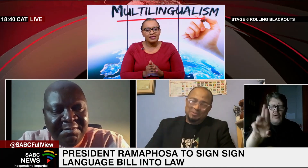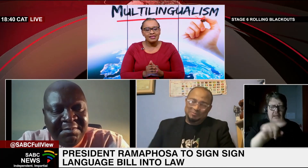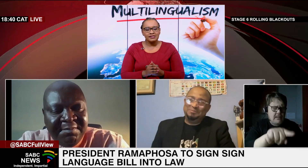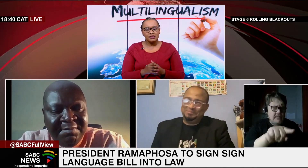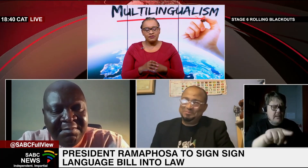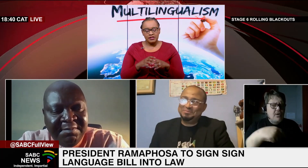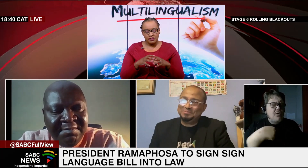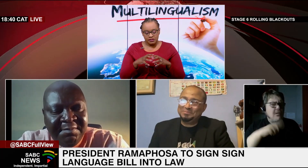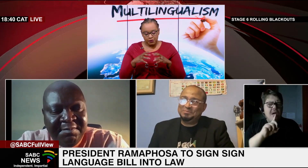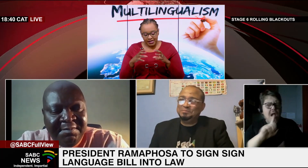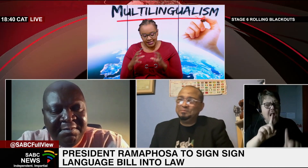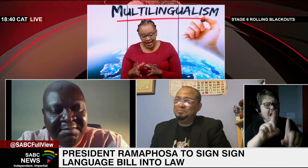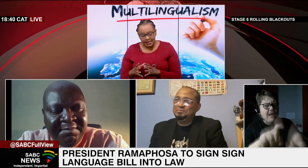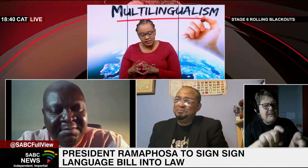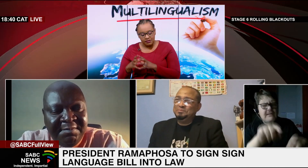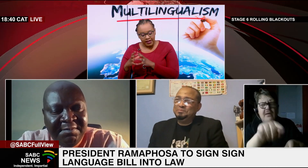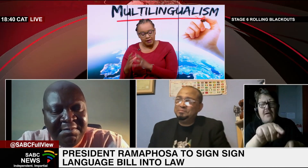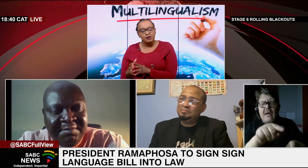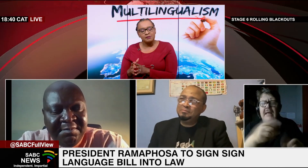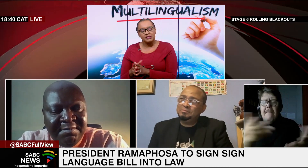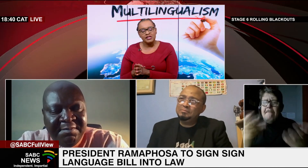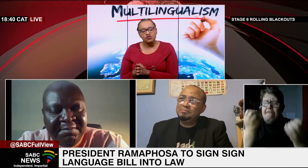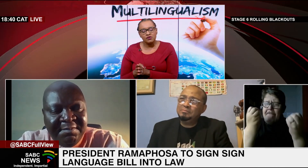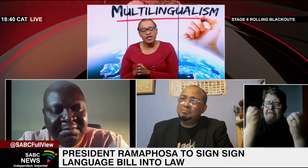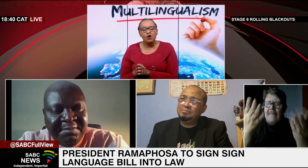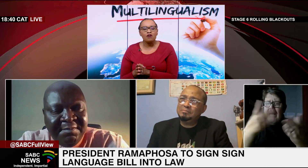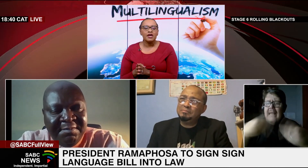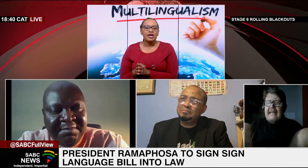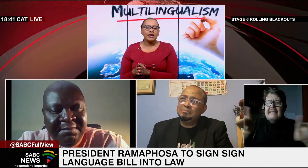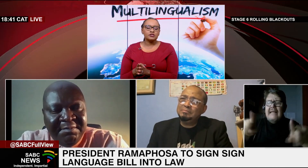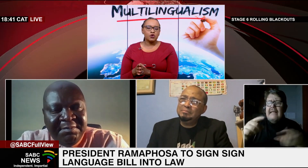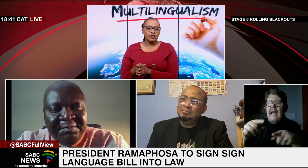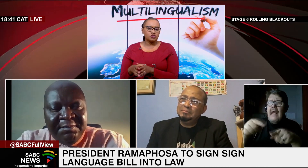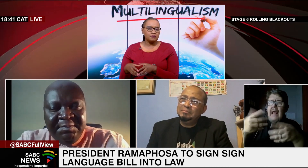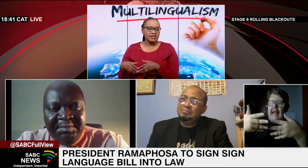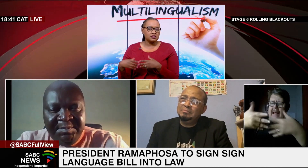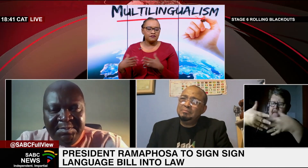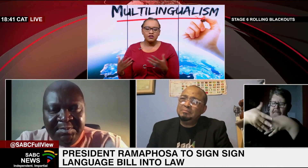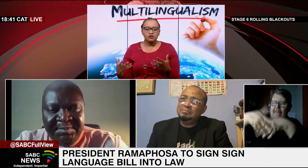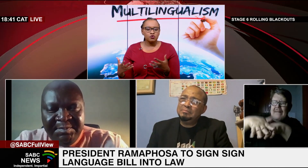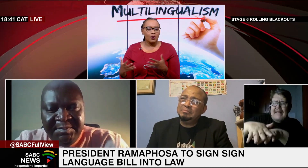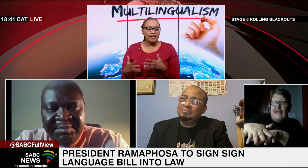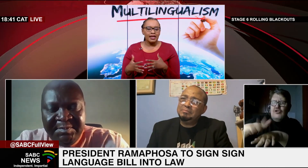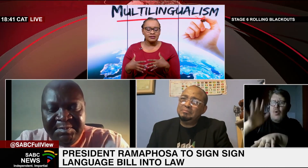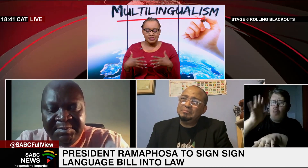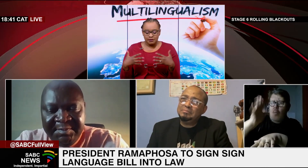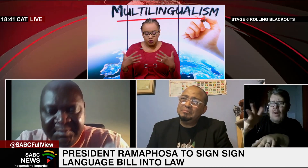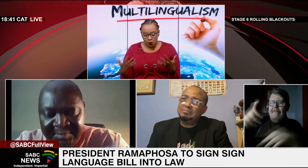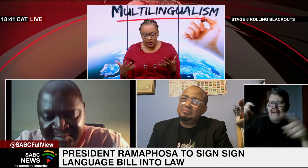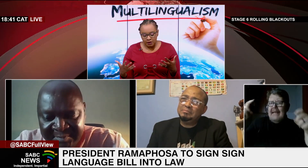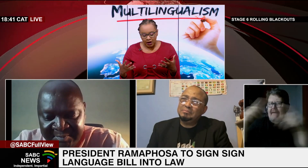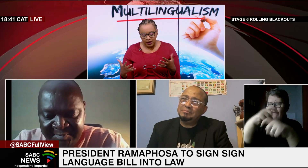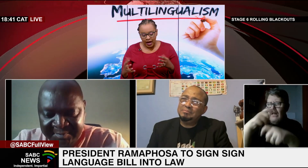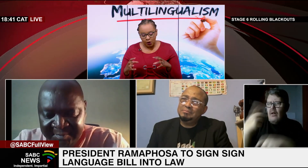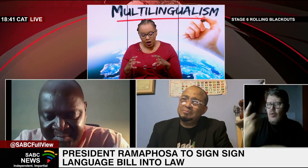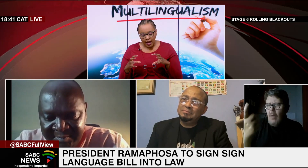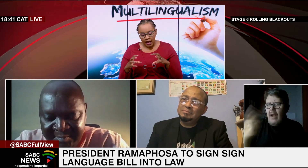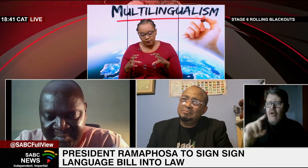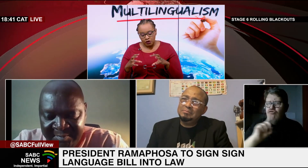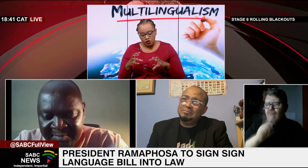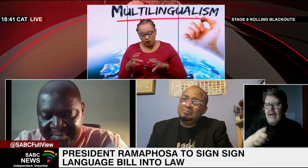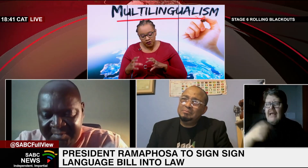who've said that the practicality, the implementation thereof is going to be a difficult one, and some talking about